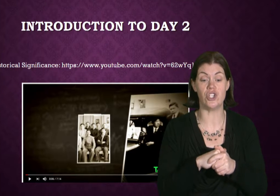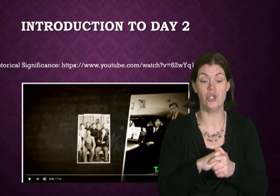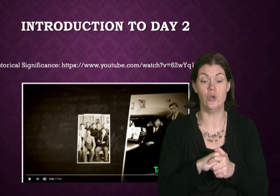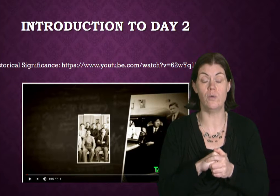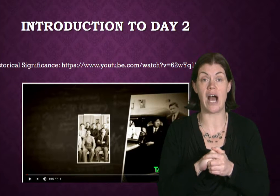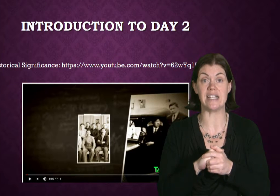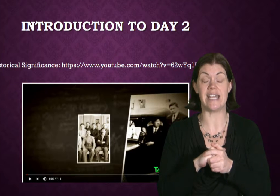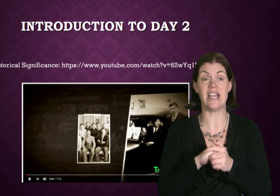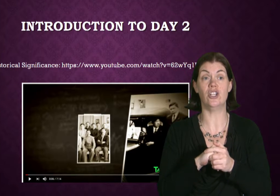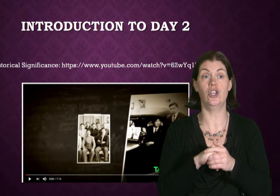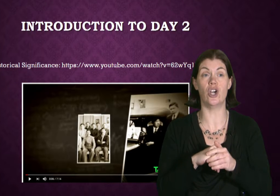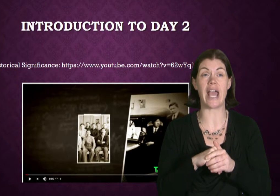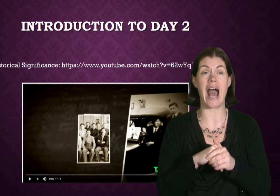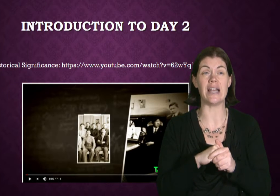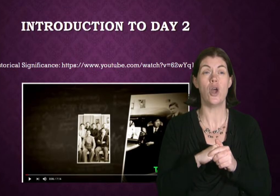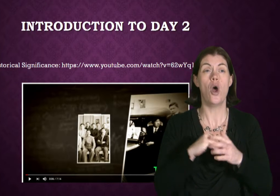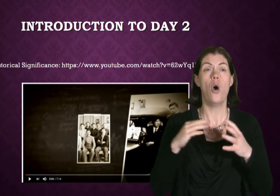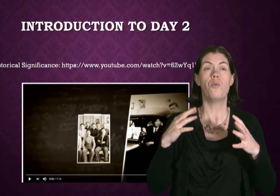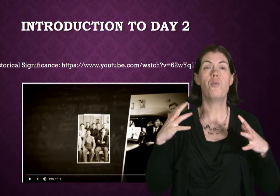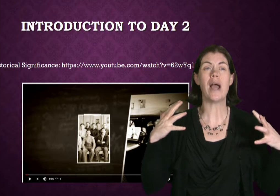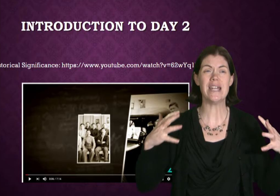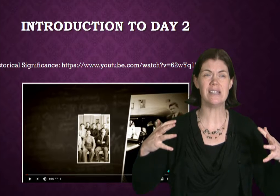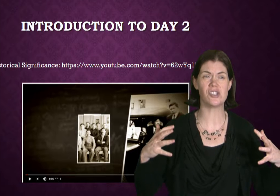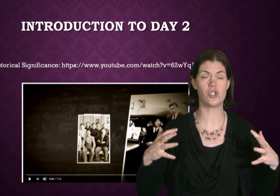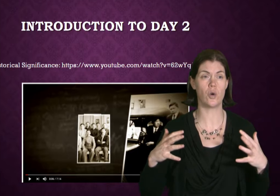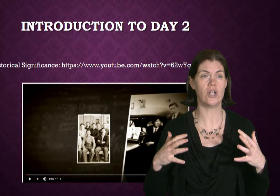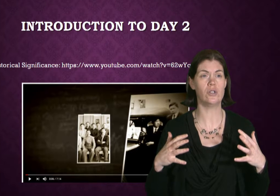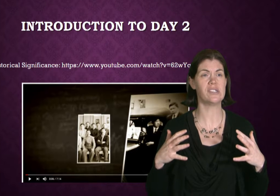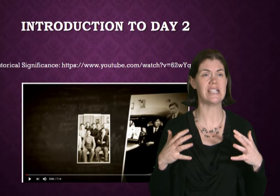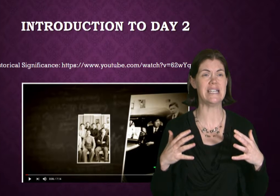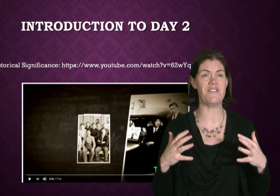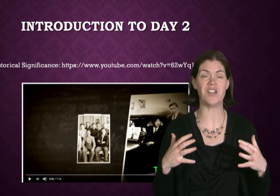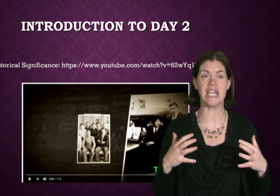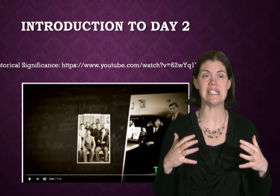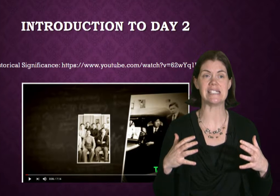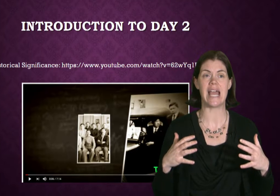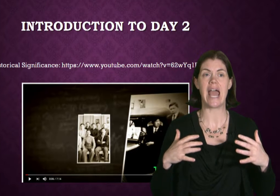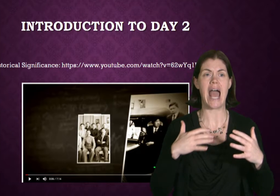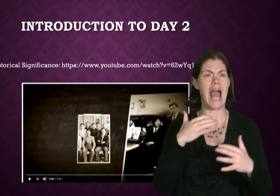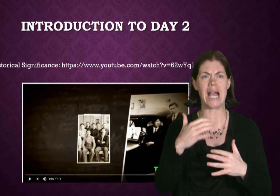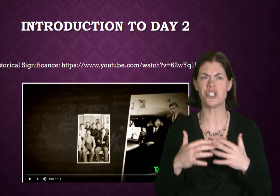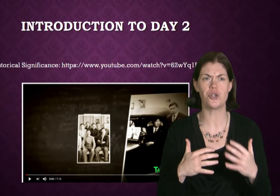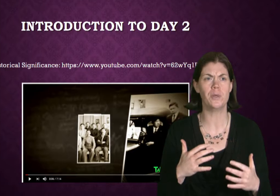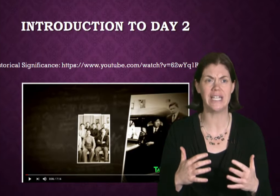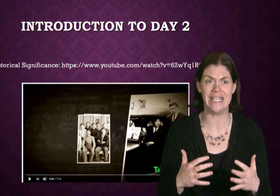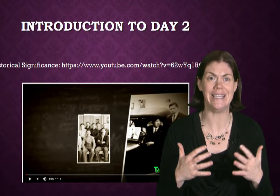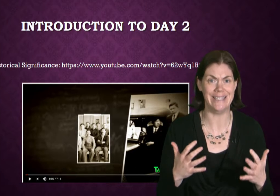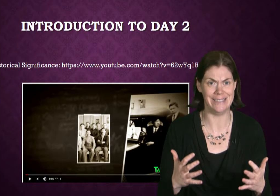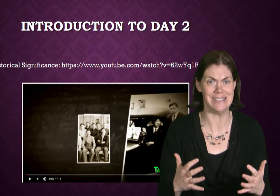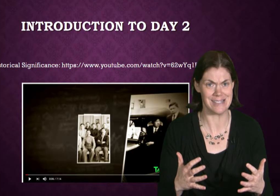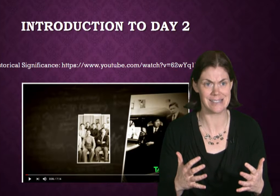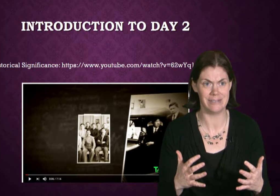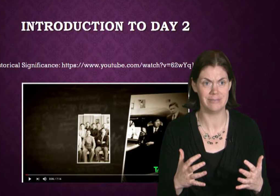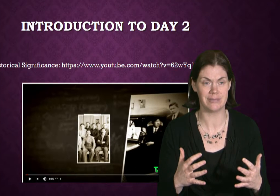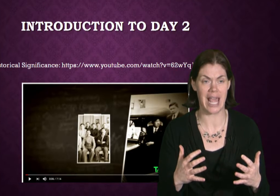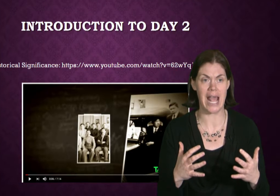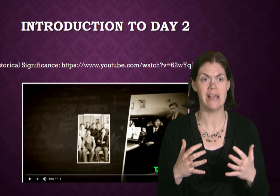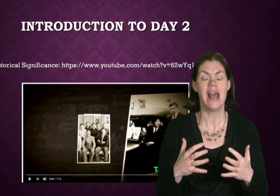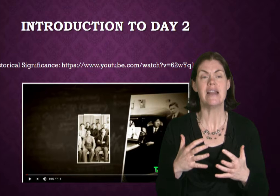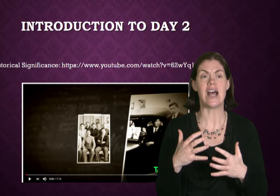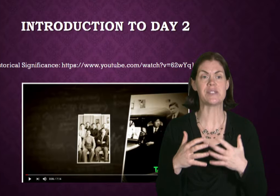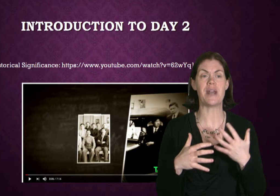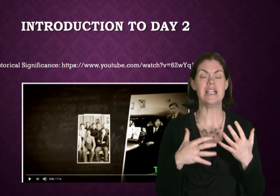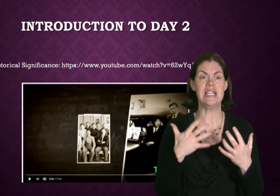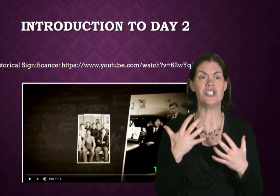going to take a look at what historical significance actually is.